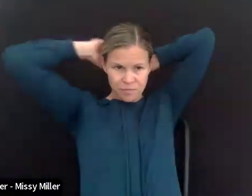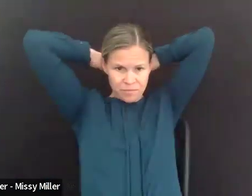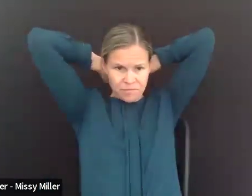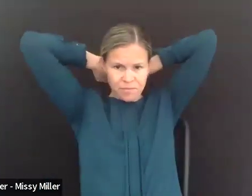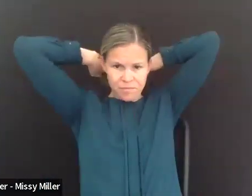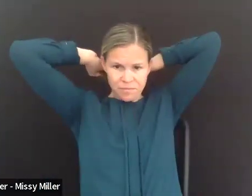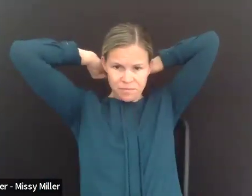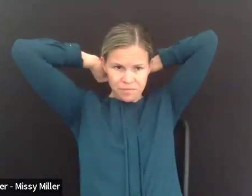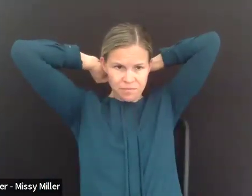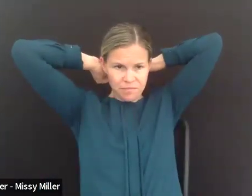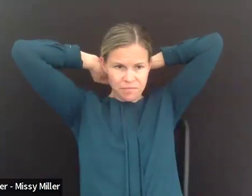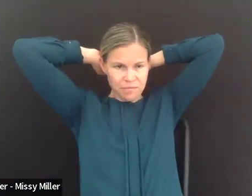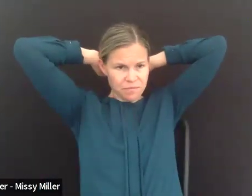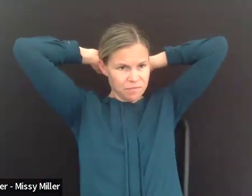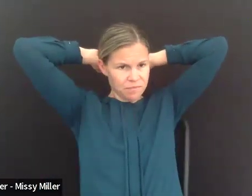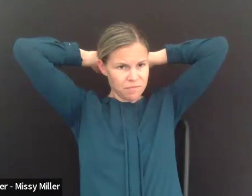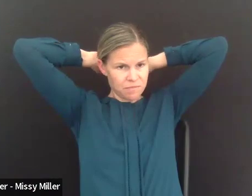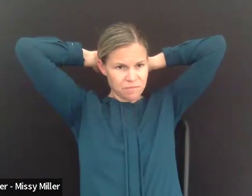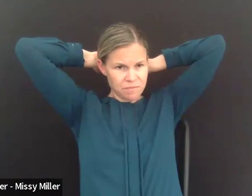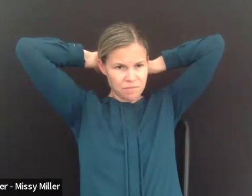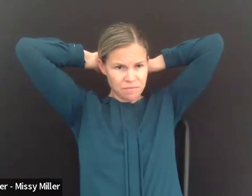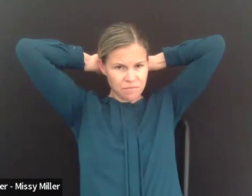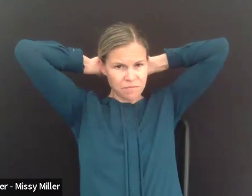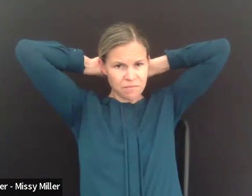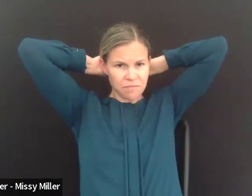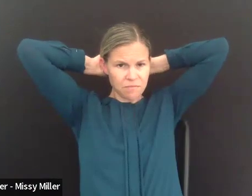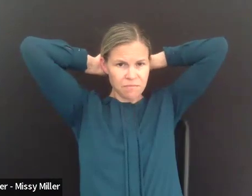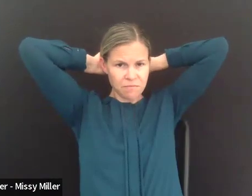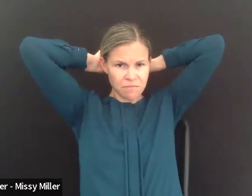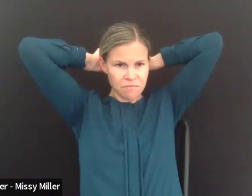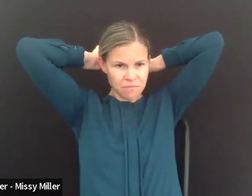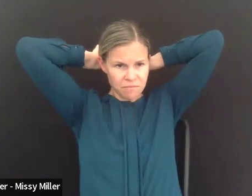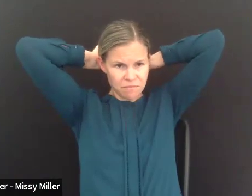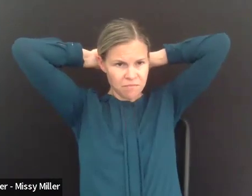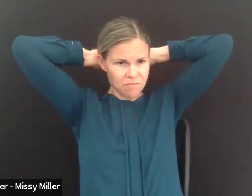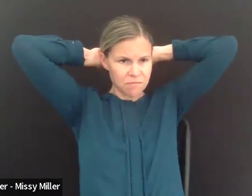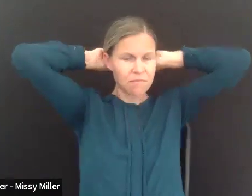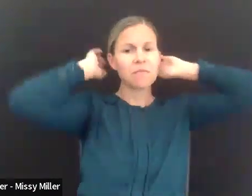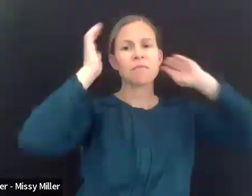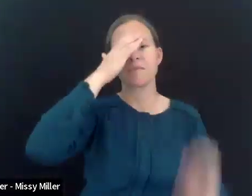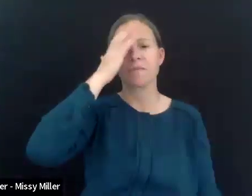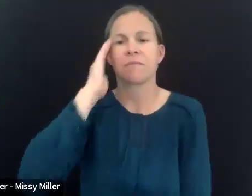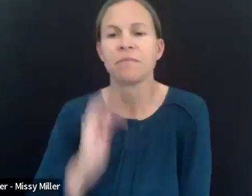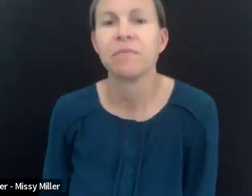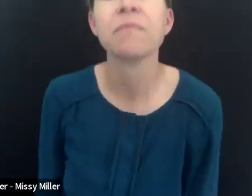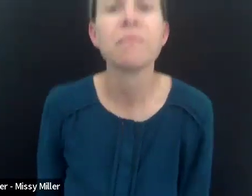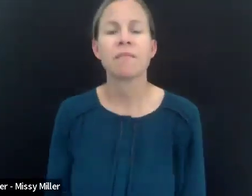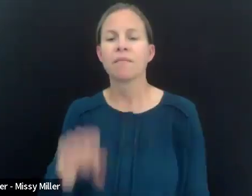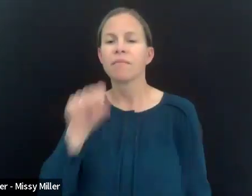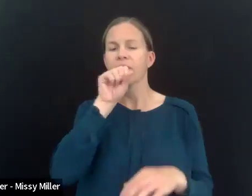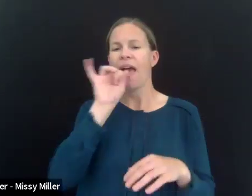That sounds great, Andrea, and love how you and Angela both really laid out, this is about systems that have been